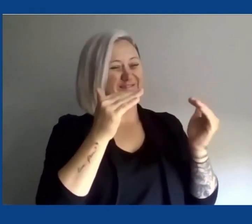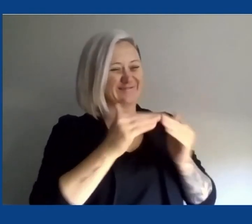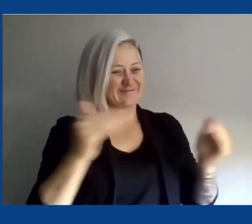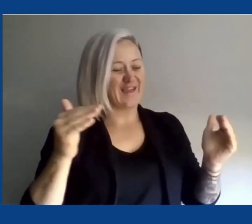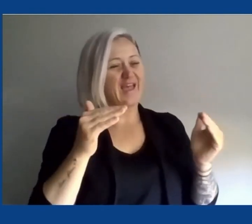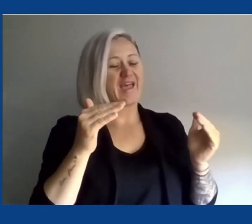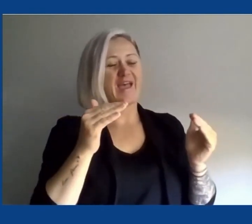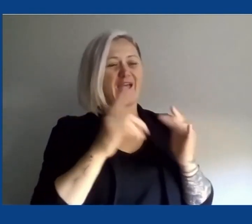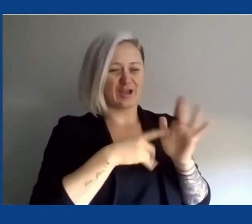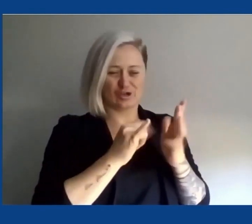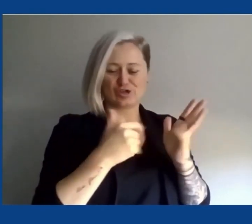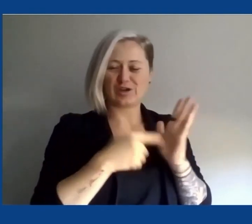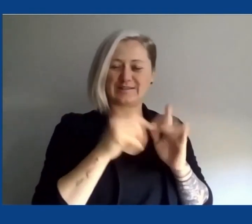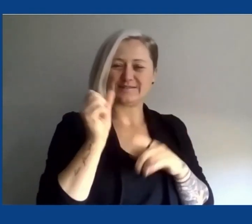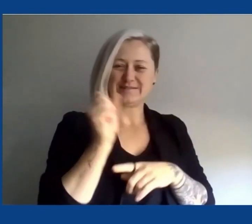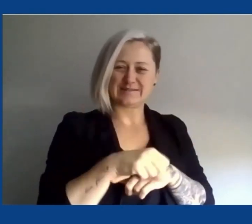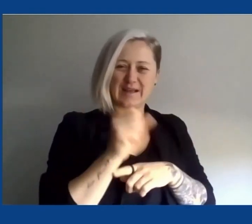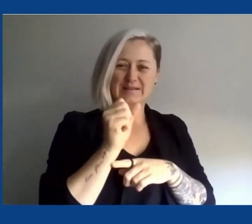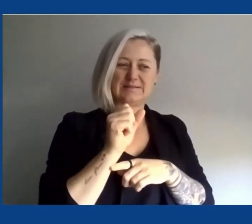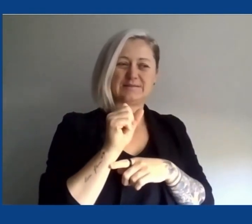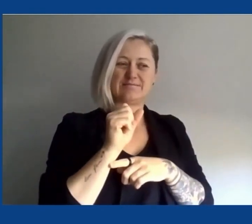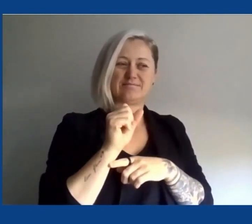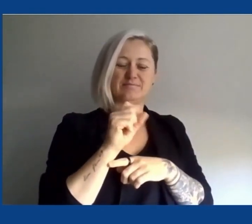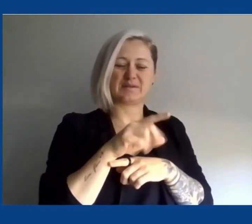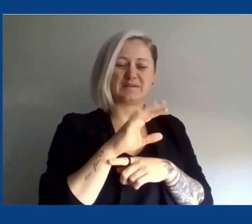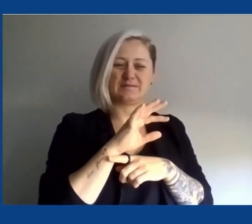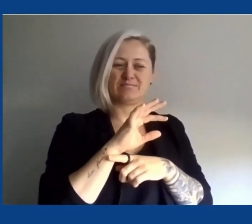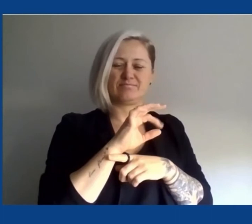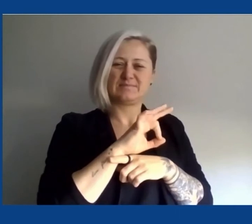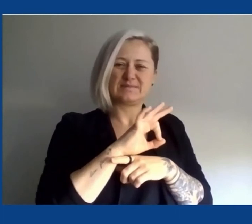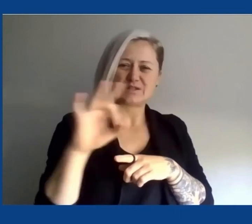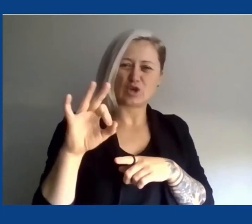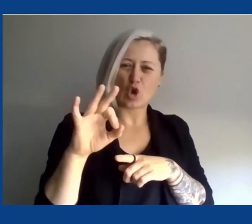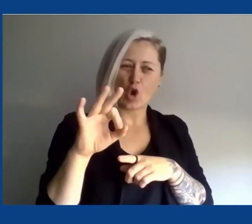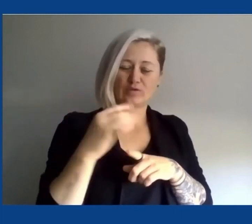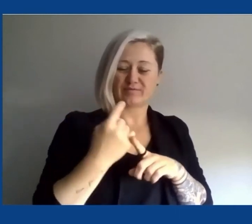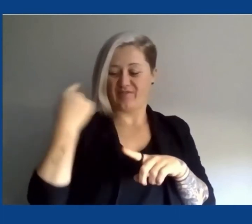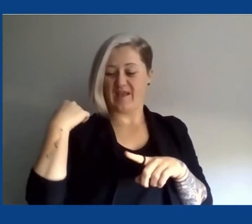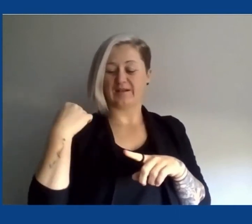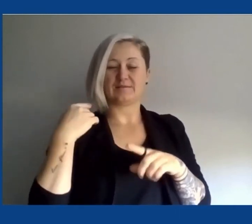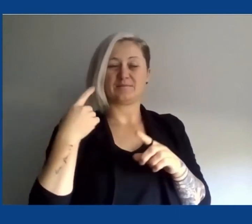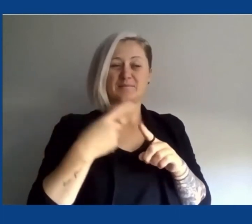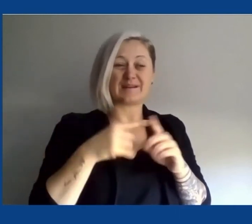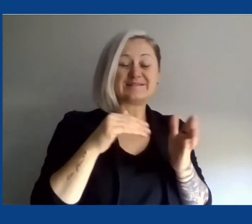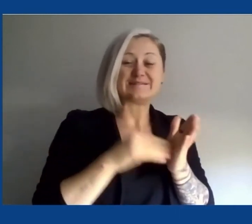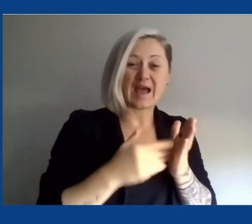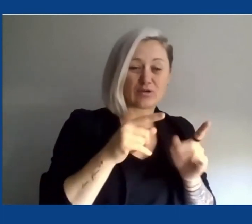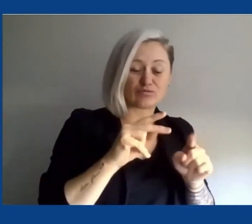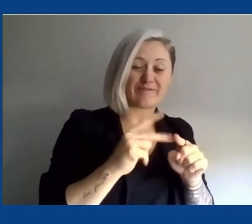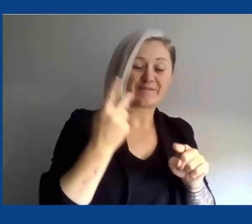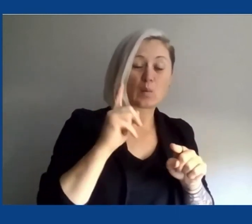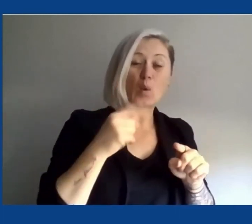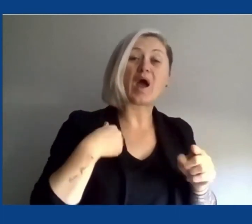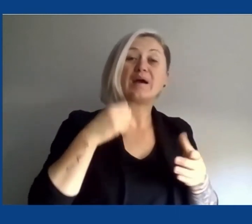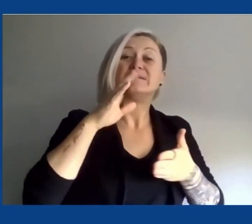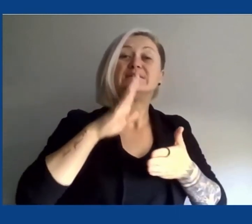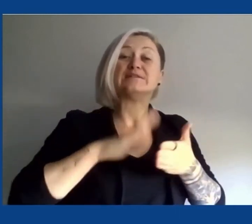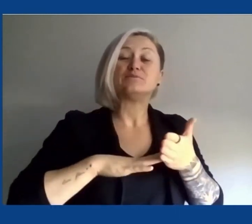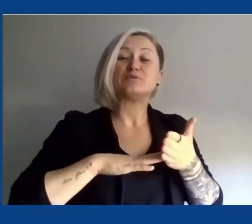and it did not then, and nor does it now, reflect what I experience and perceive as